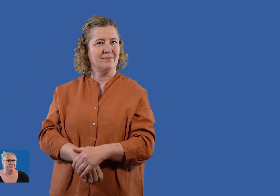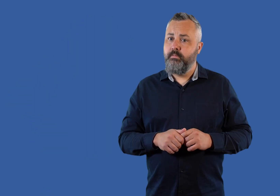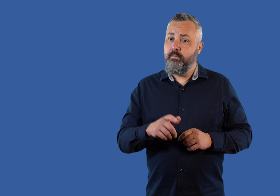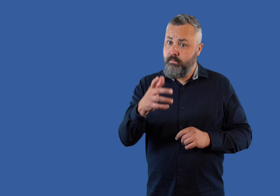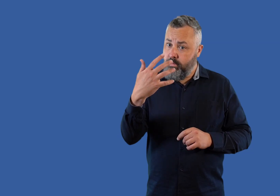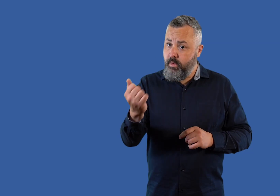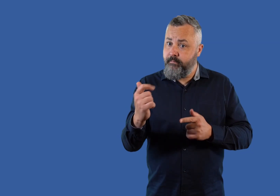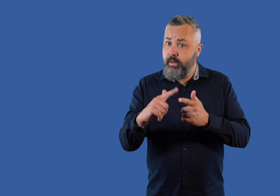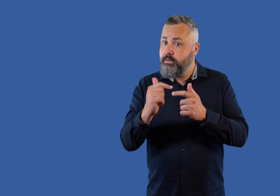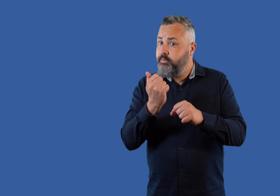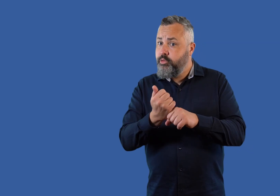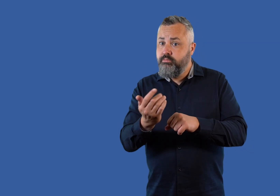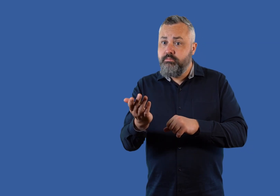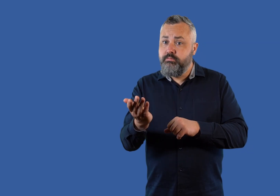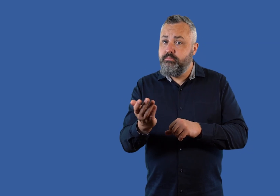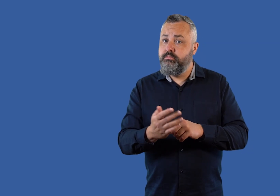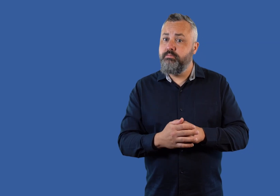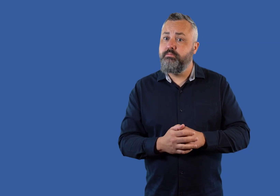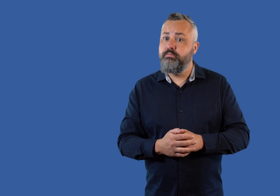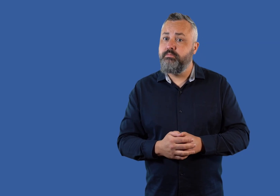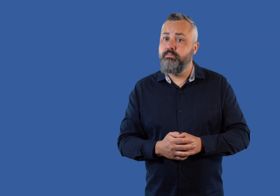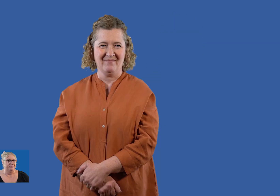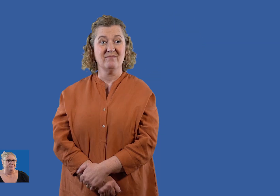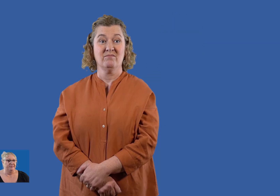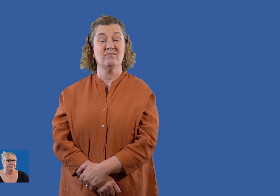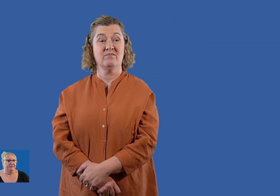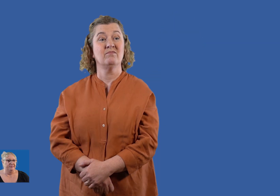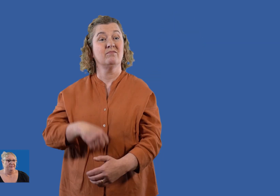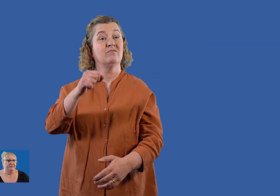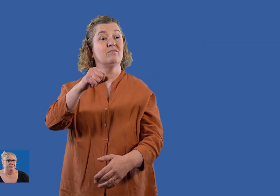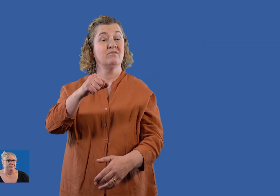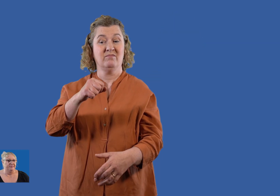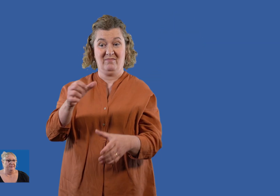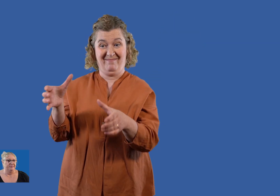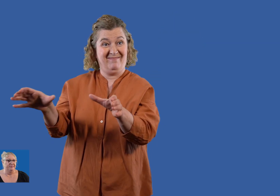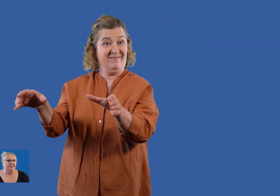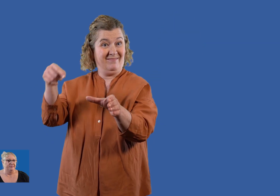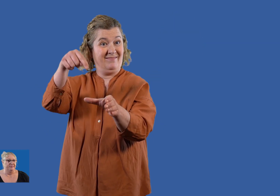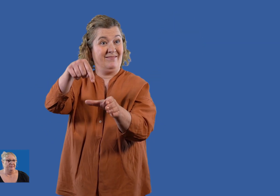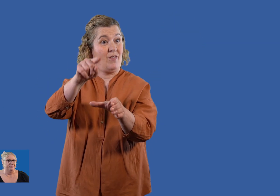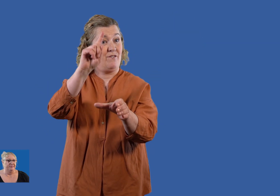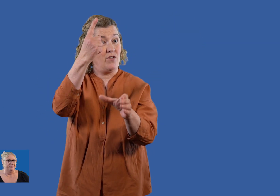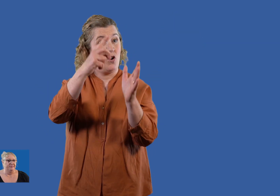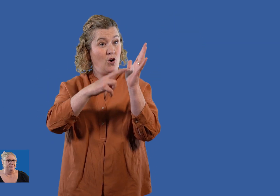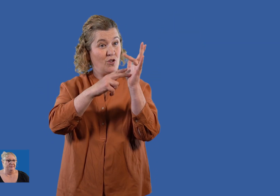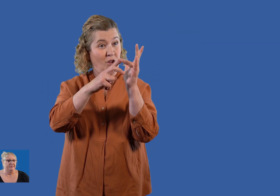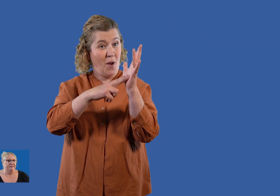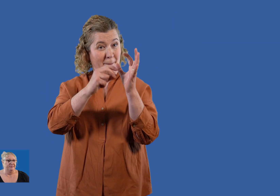Do you have examples of these? Yep, the non-bizarre delusions.